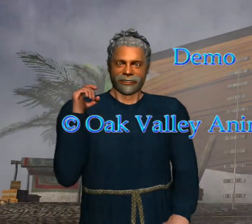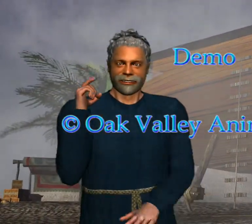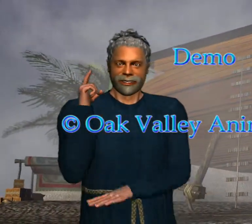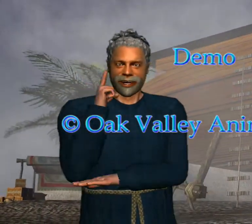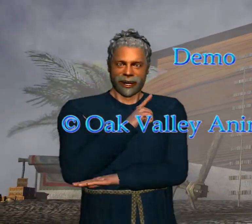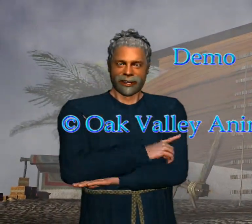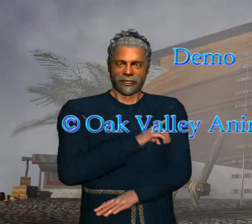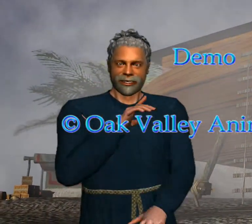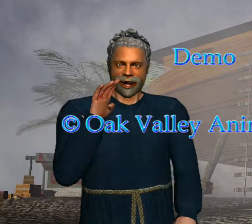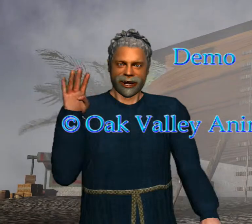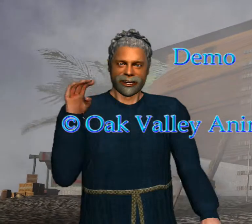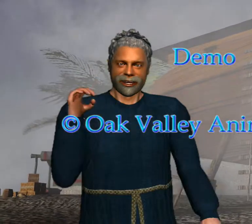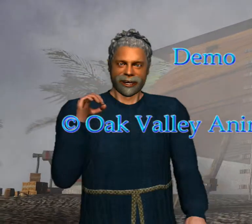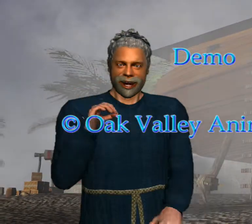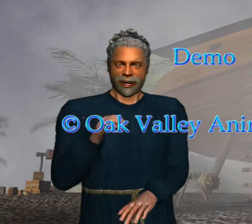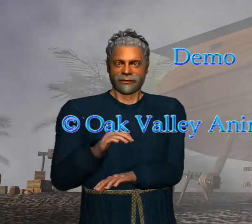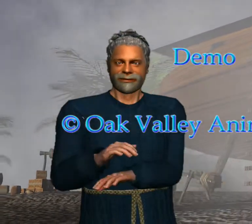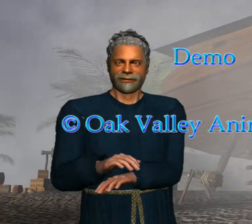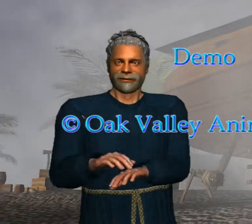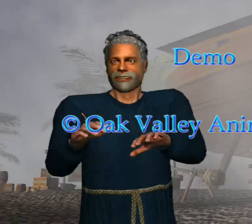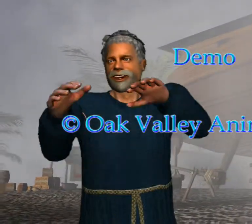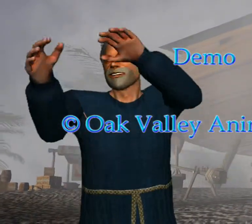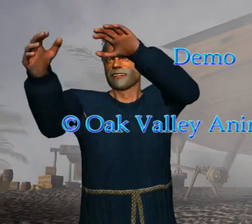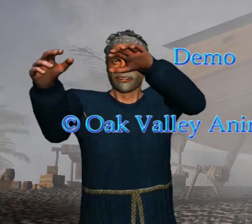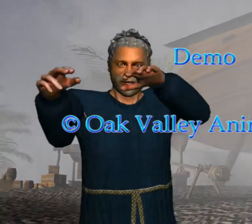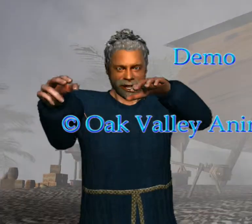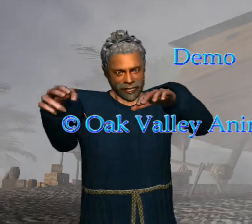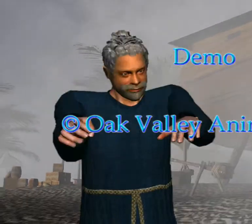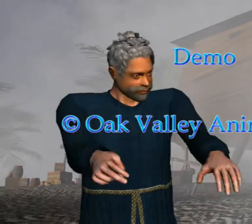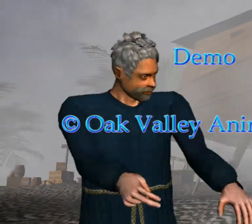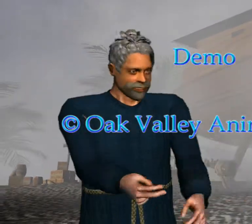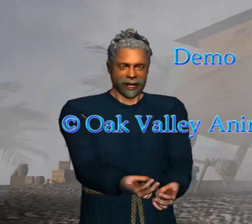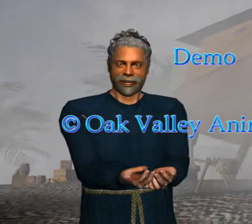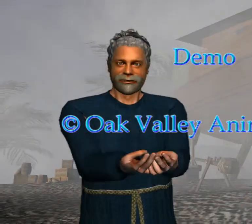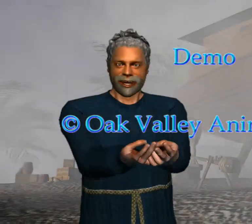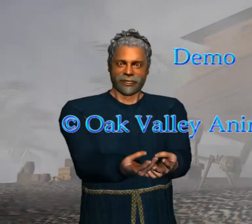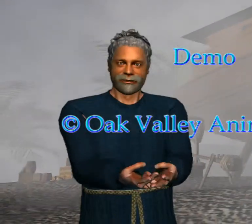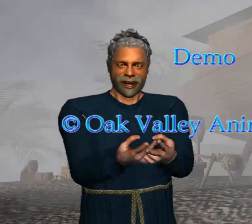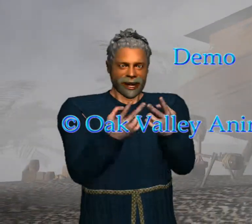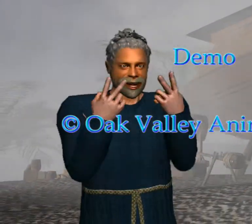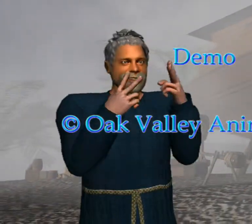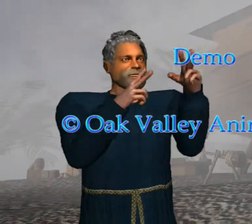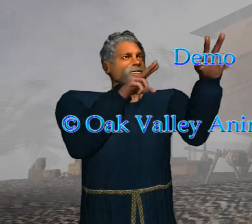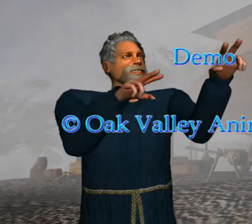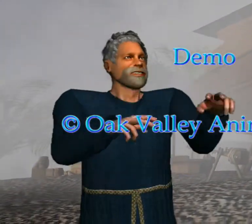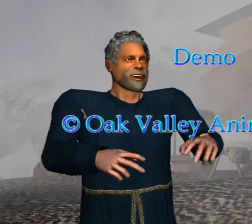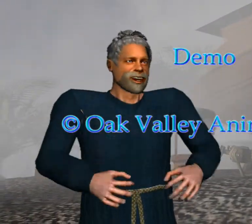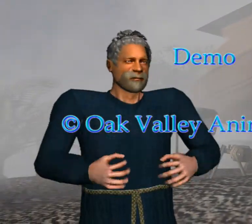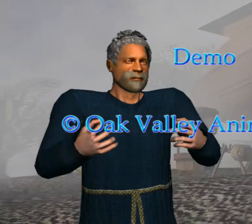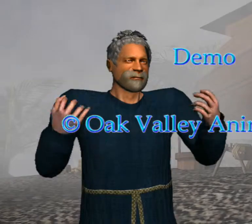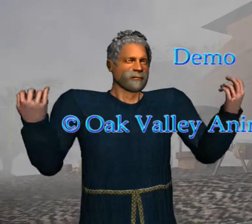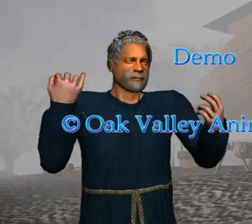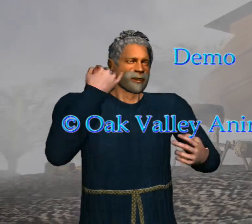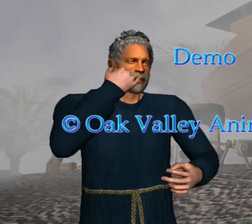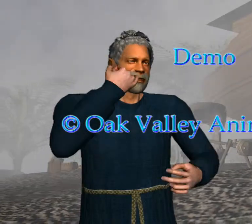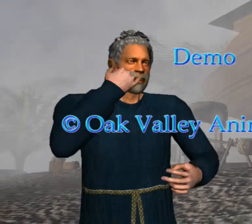40 days and 40 nights of rain. And Noah seen the rage of